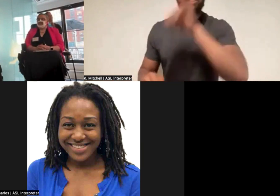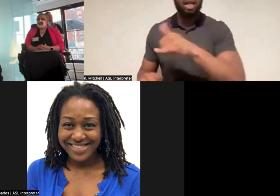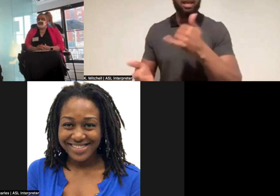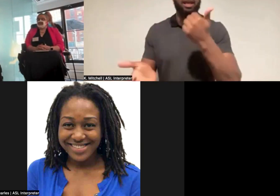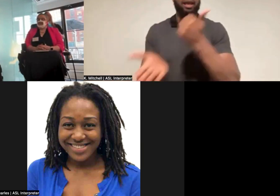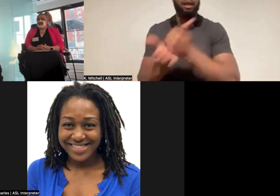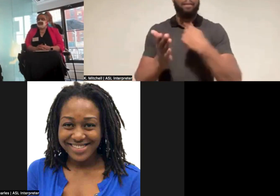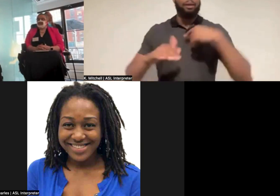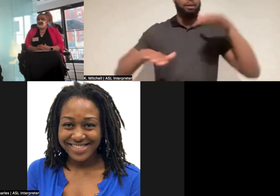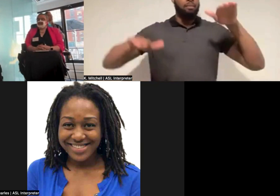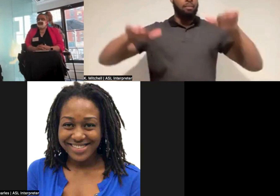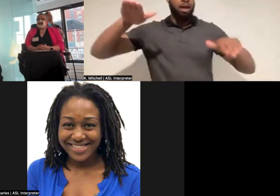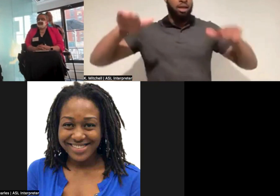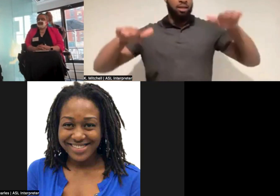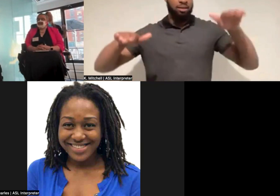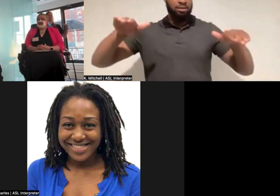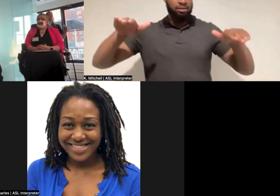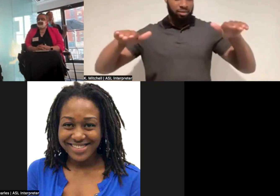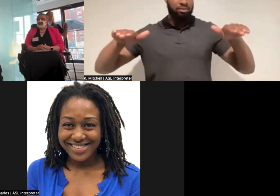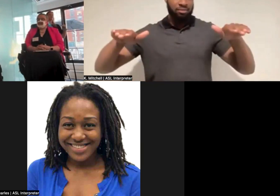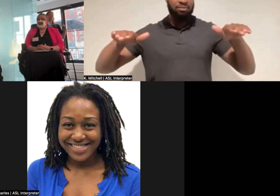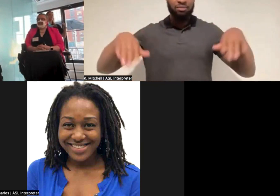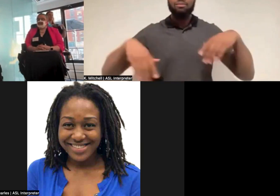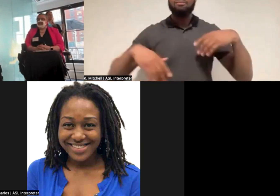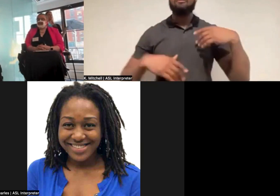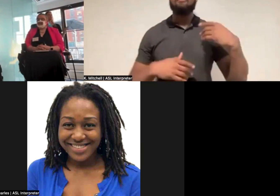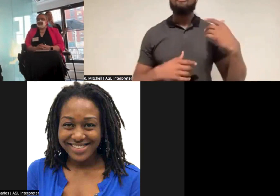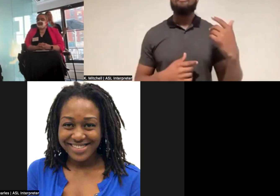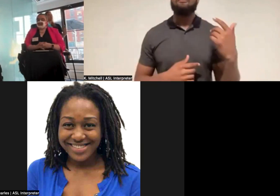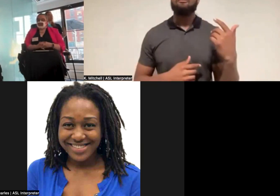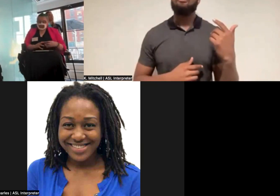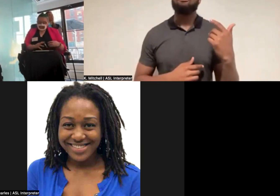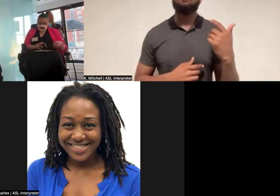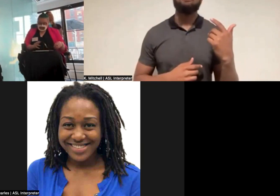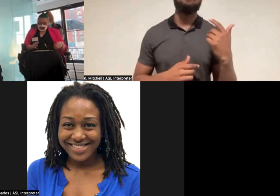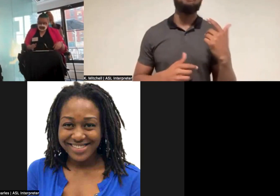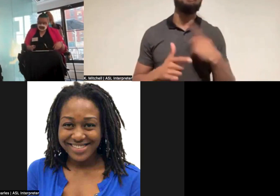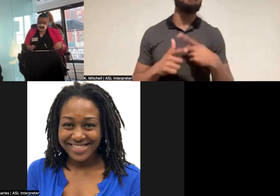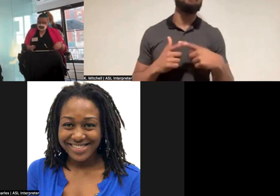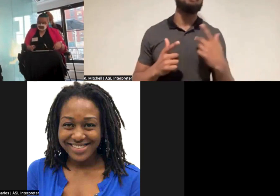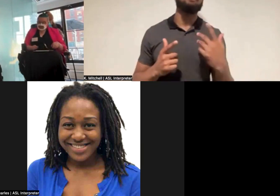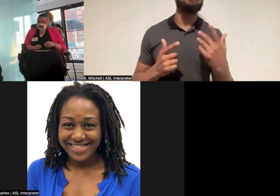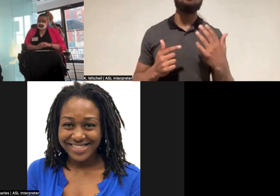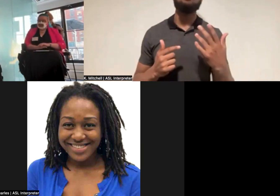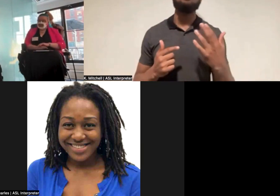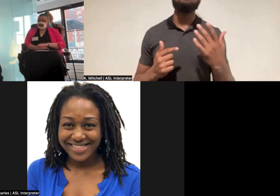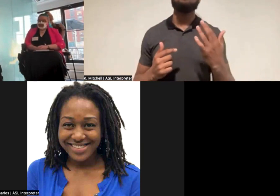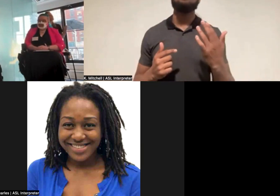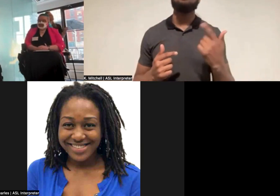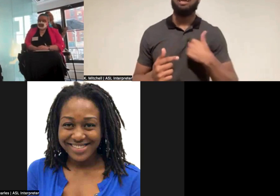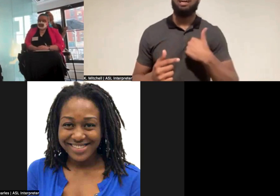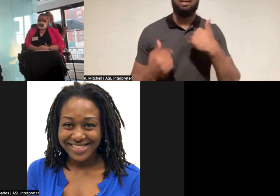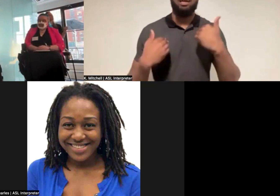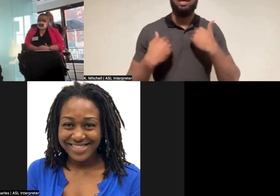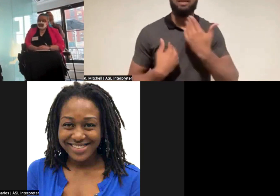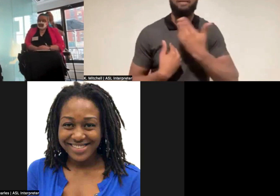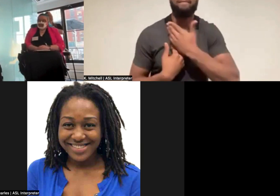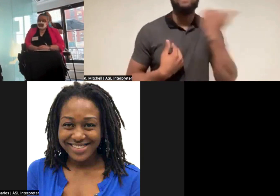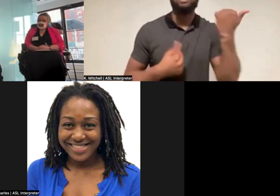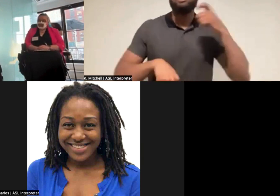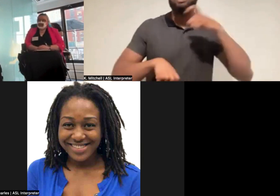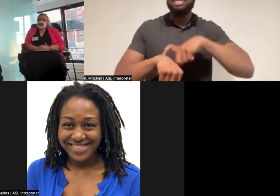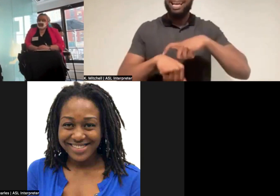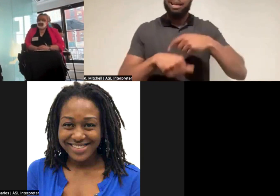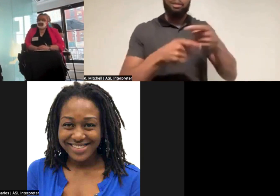more balanced and that I had, you know, easier time carrying the weight of what